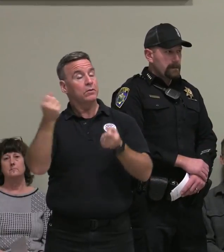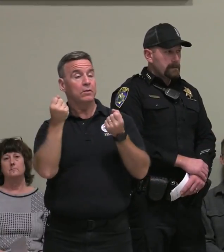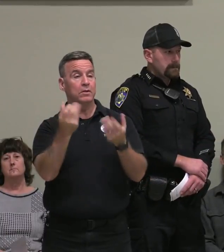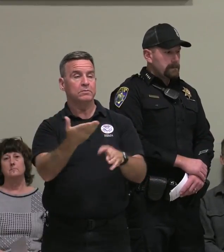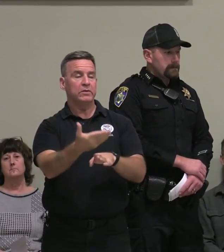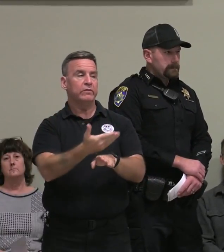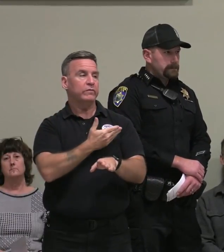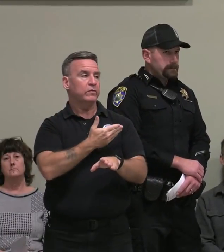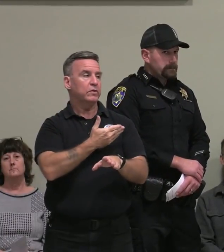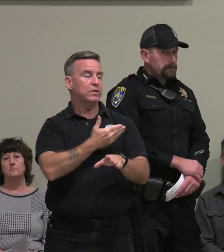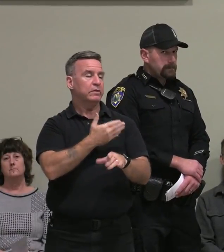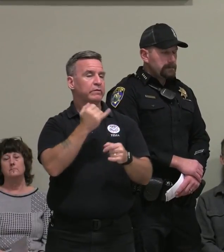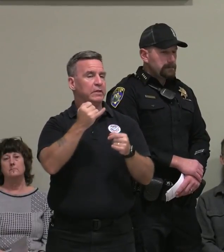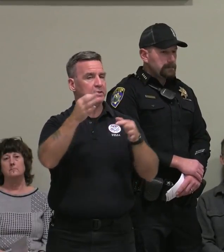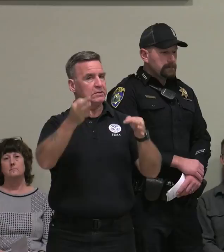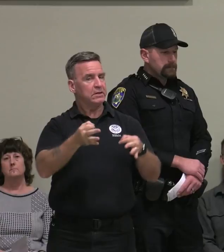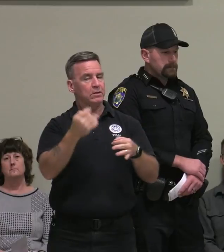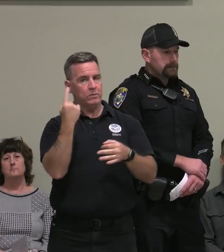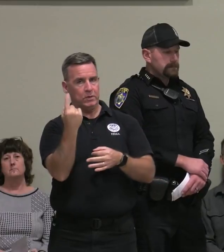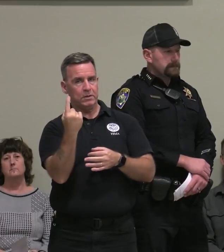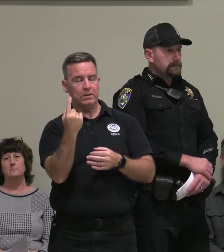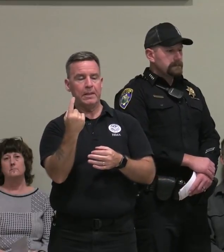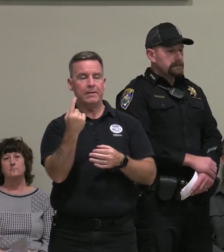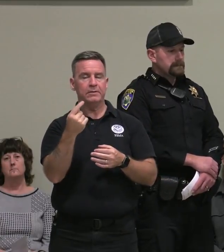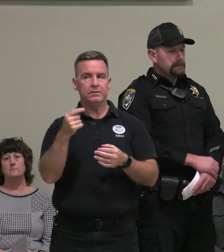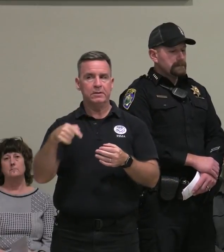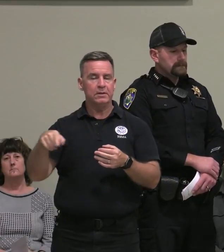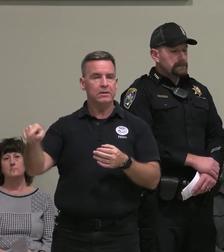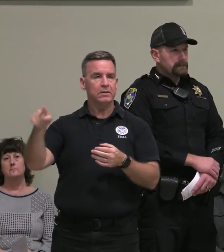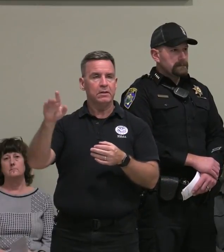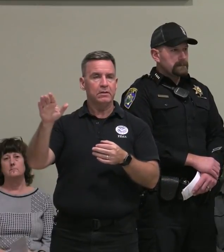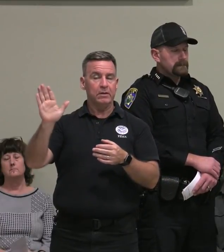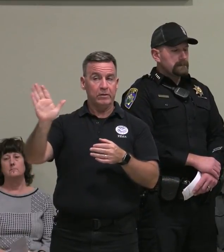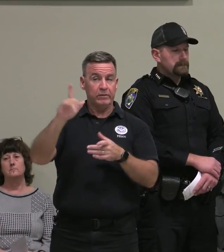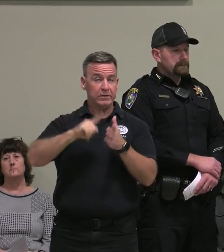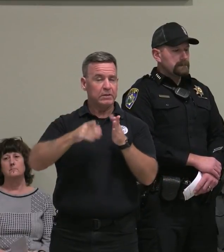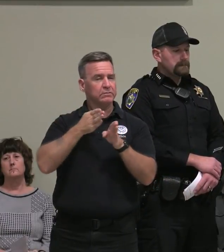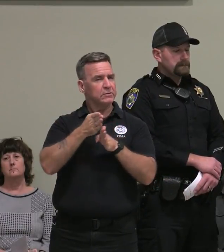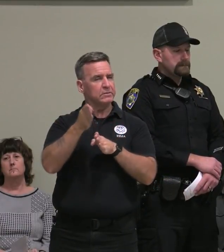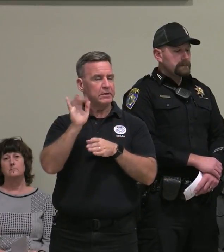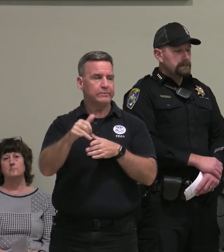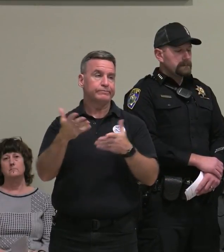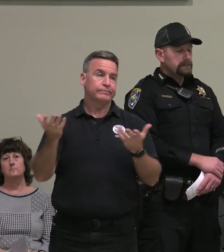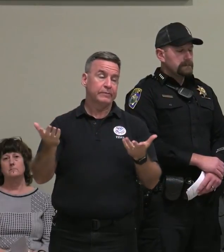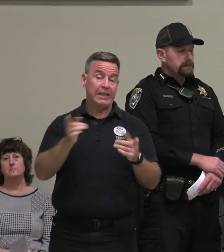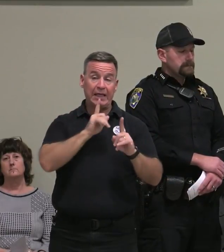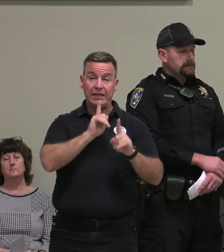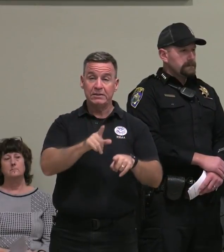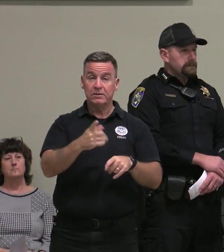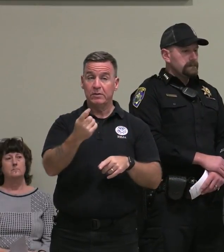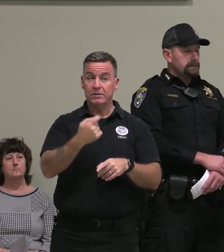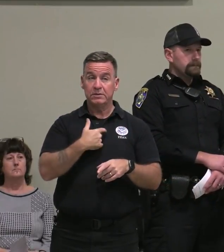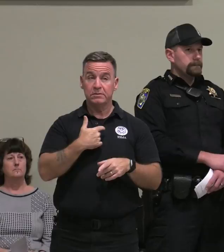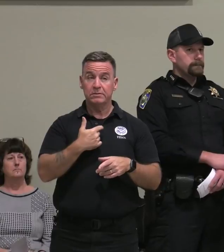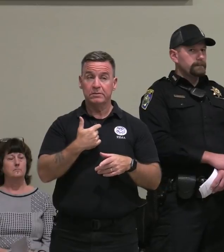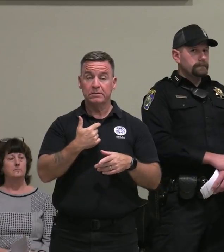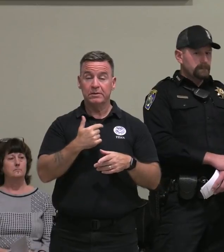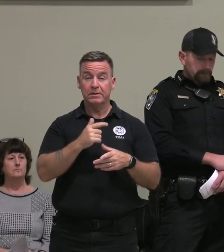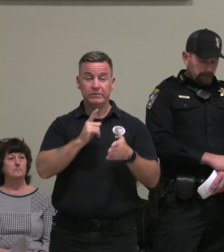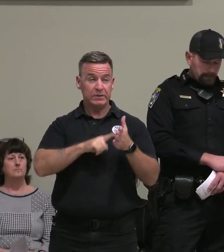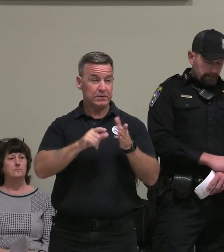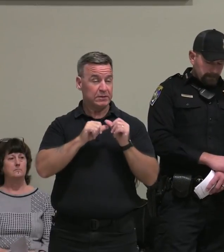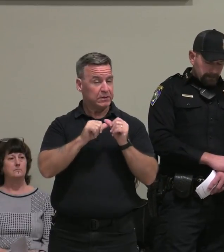before you finally settle on one. And their investigators have expertise on that. So the answer to the question is the